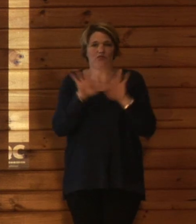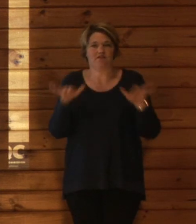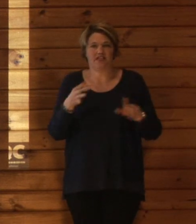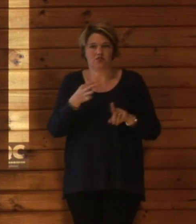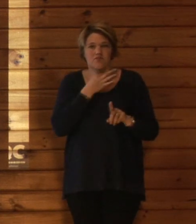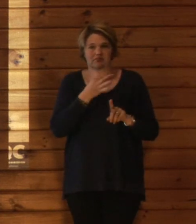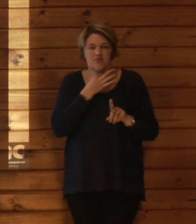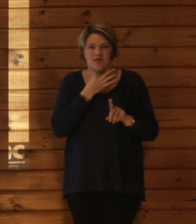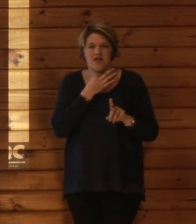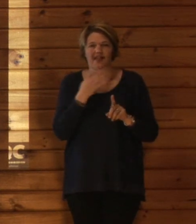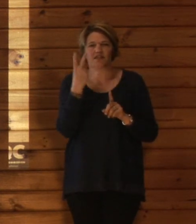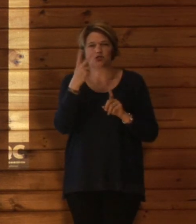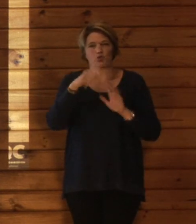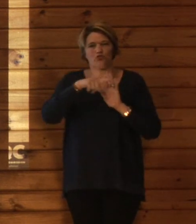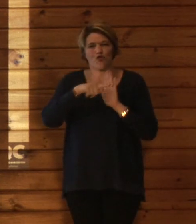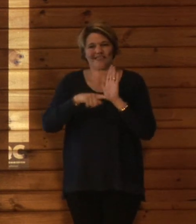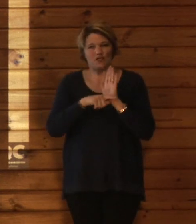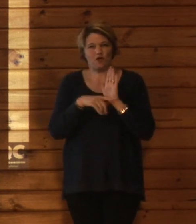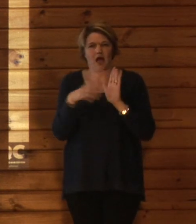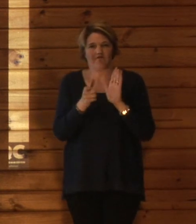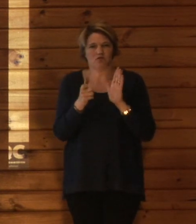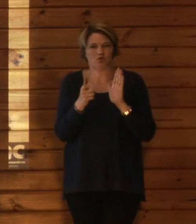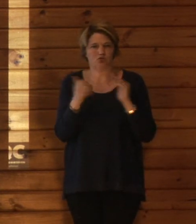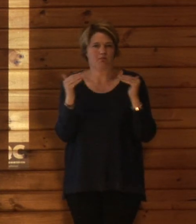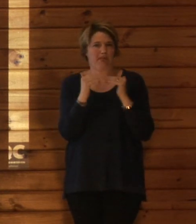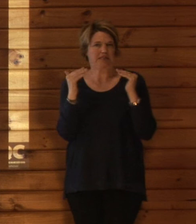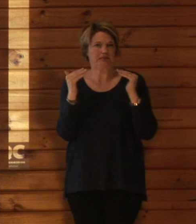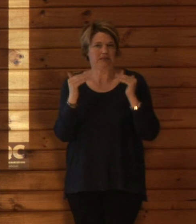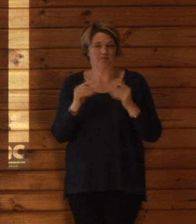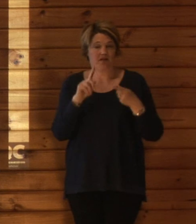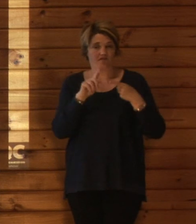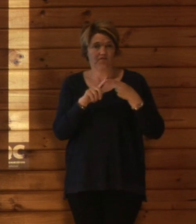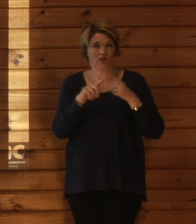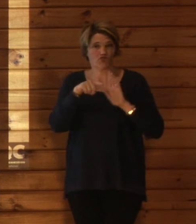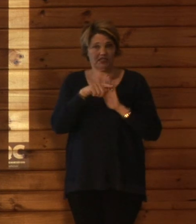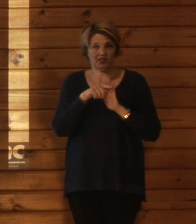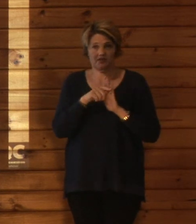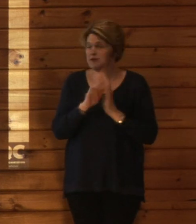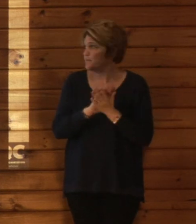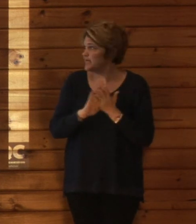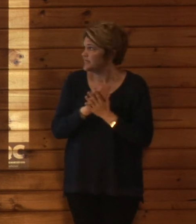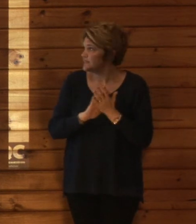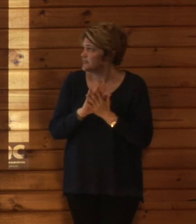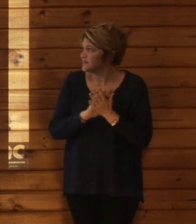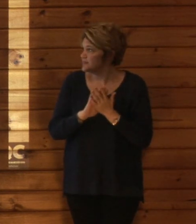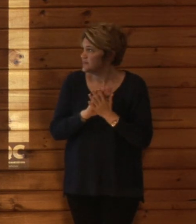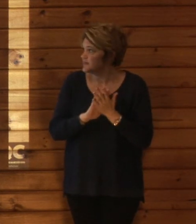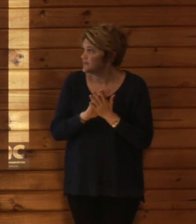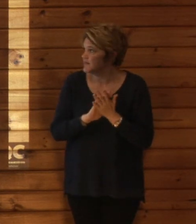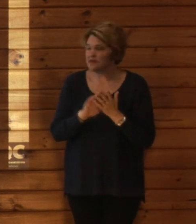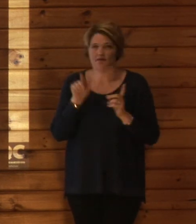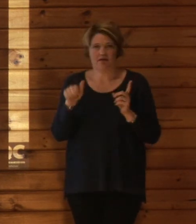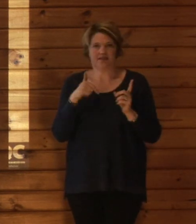standpoint. That first criteria is obviously you need to be vulnerable to that severe liquefaction we saw earlier. So we're talking